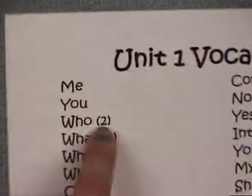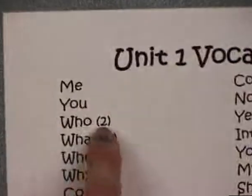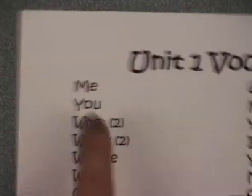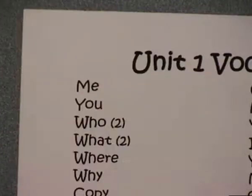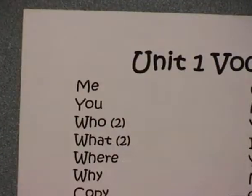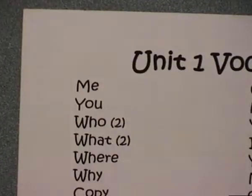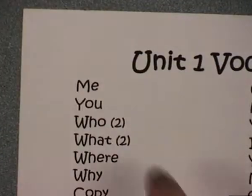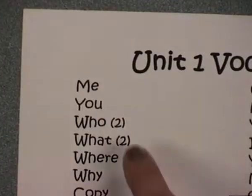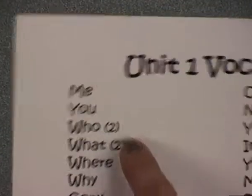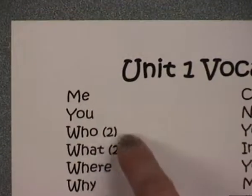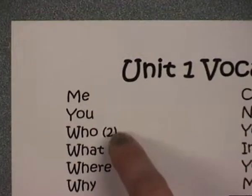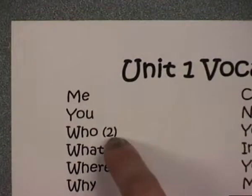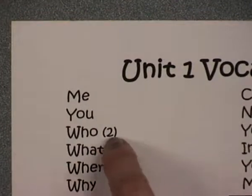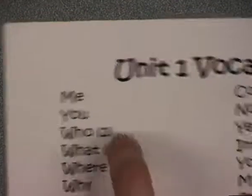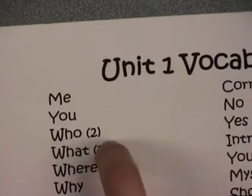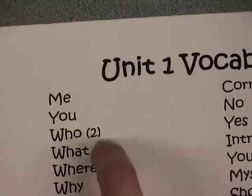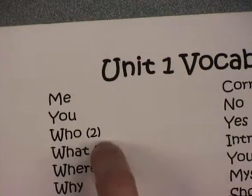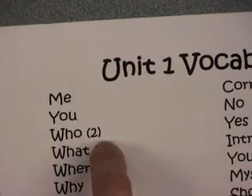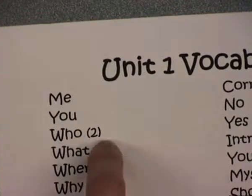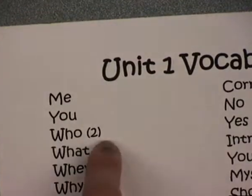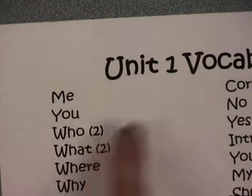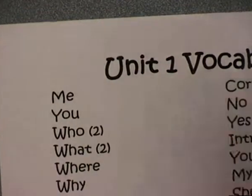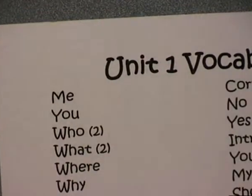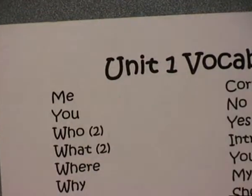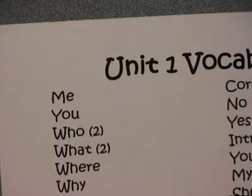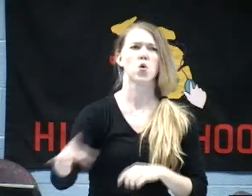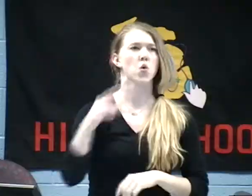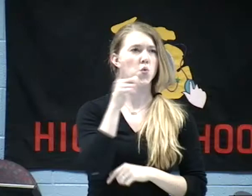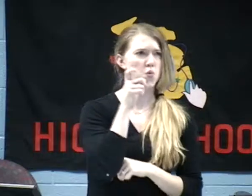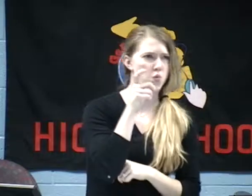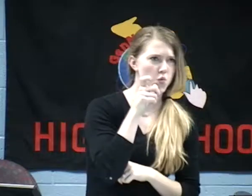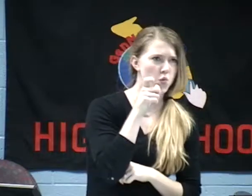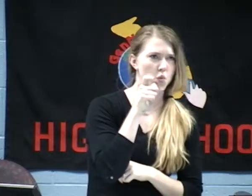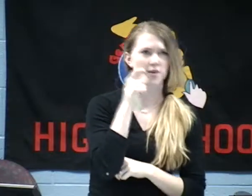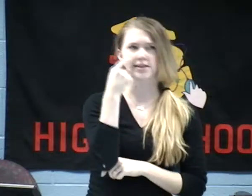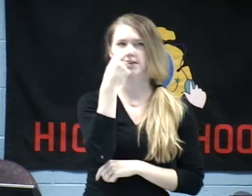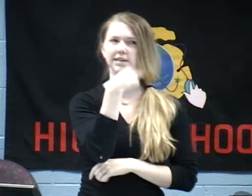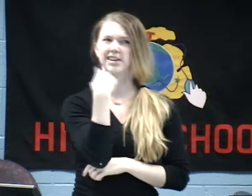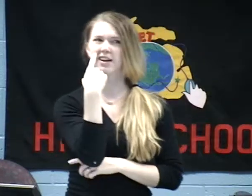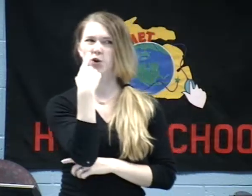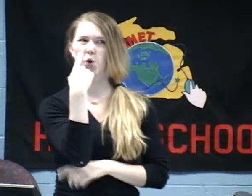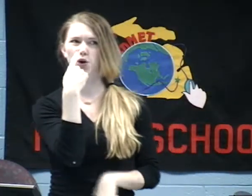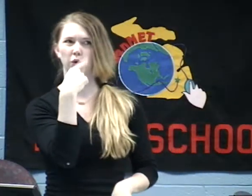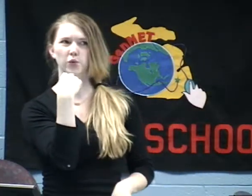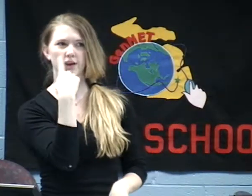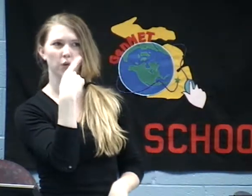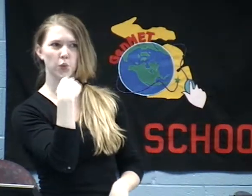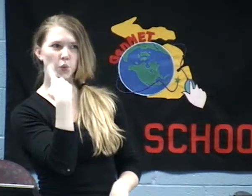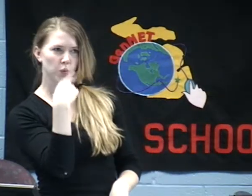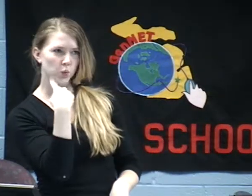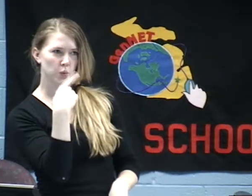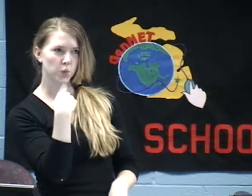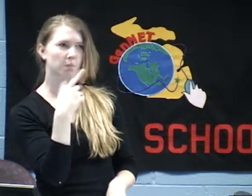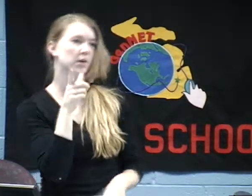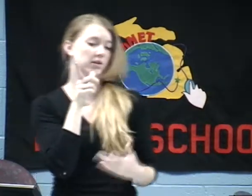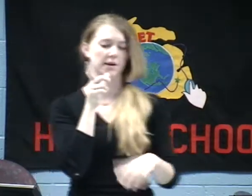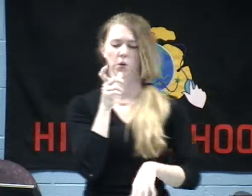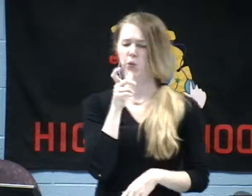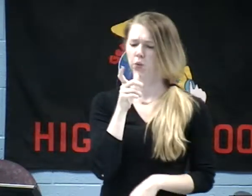The reason it has a 2 in it is because there's 2 signs. This is kind of an older sign, but you'll see it.